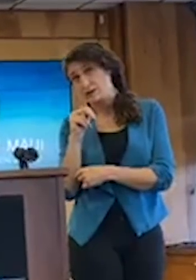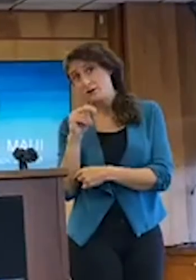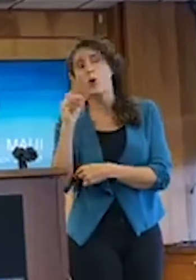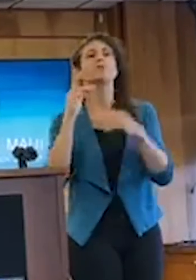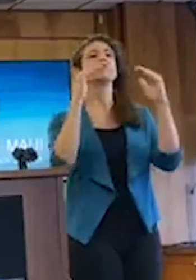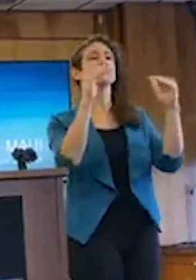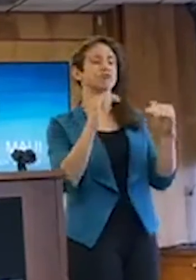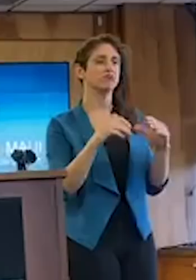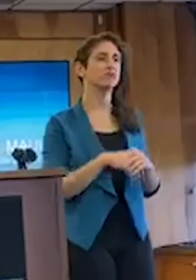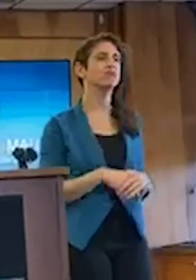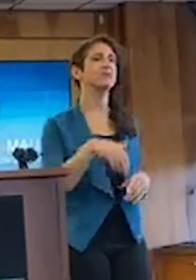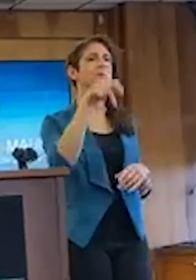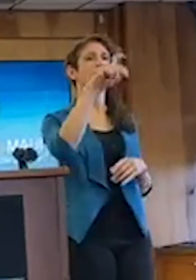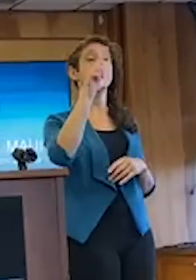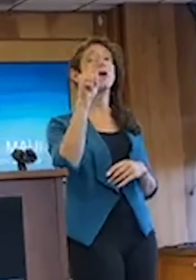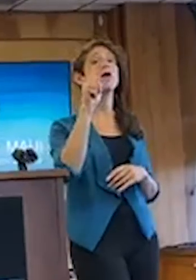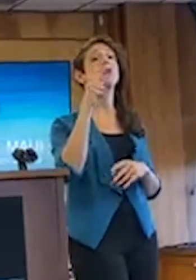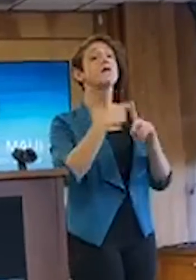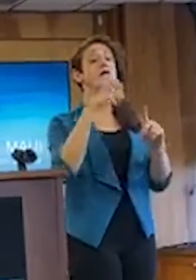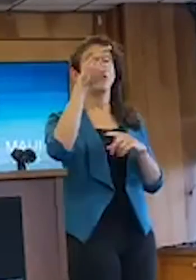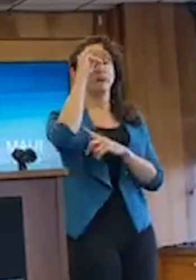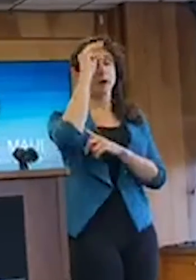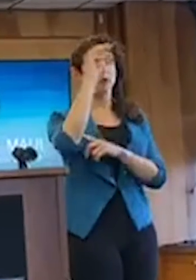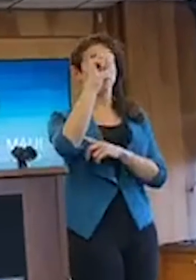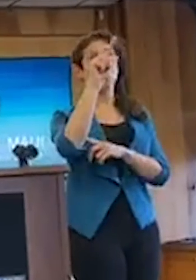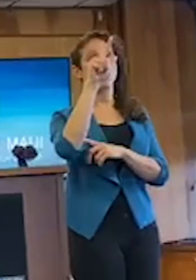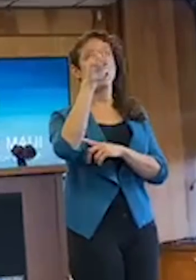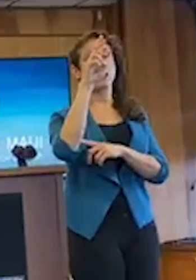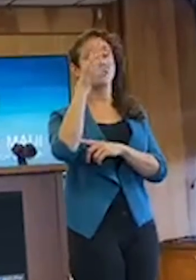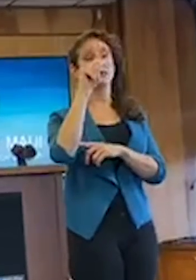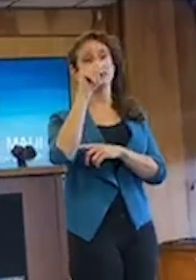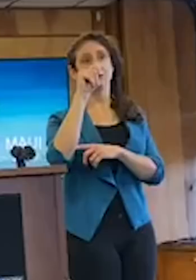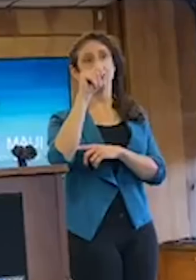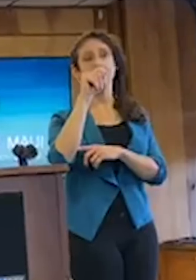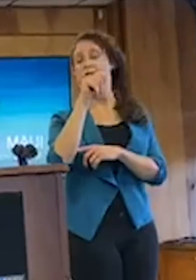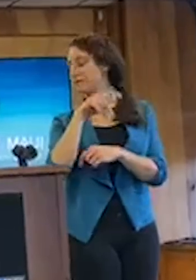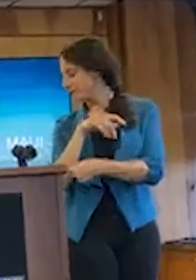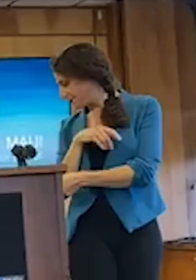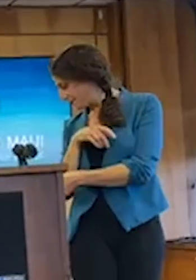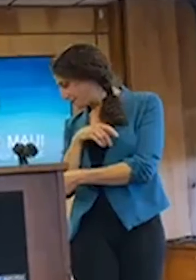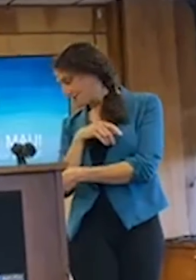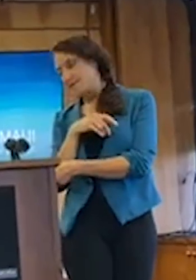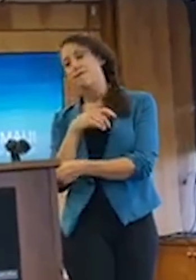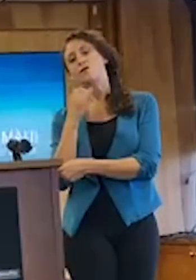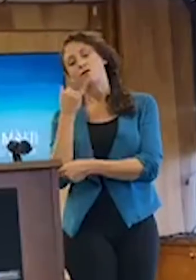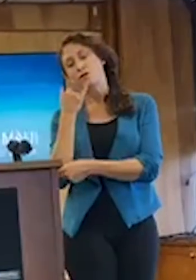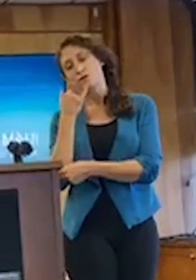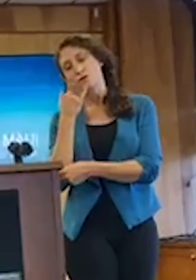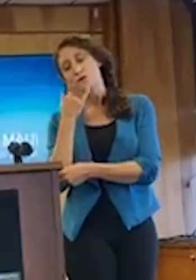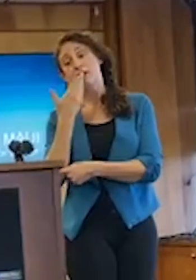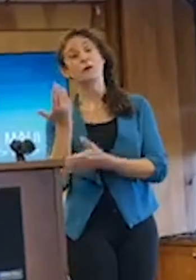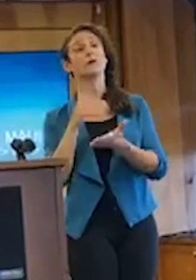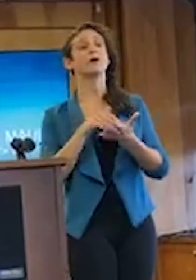Okay, moving on to Paul in Maui Alert. Paul. Thanks again, Mayor. My question is, what sort of